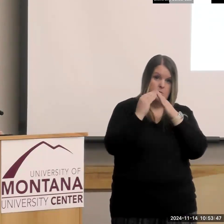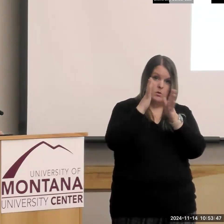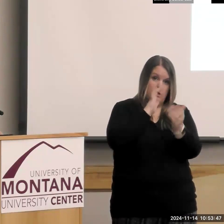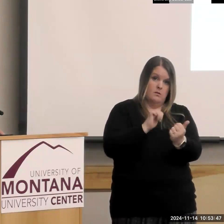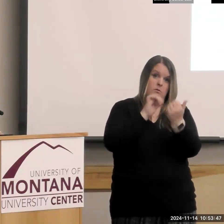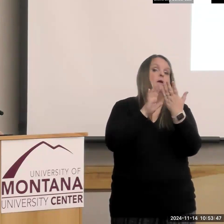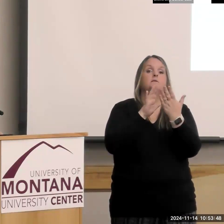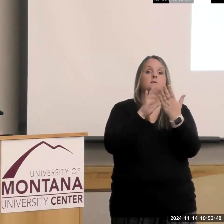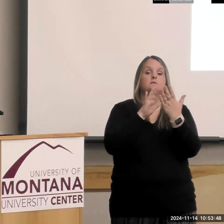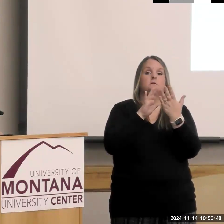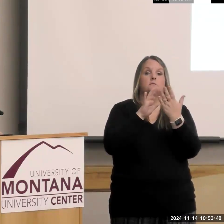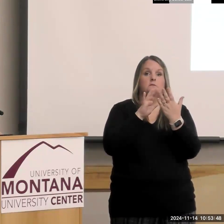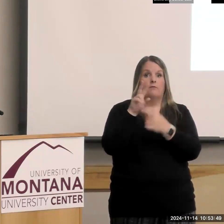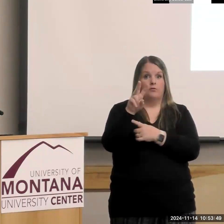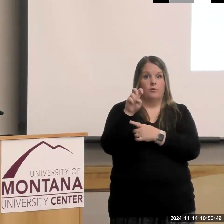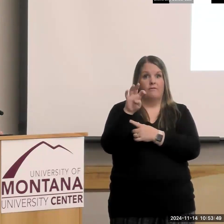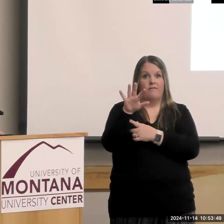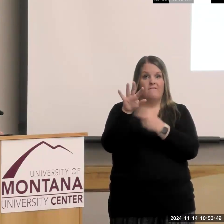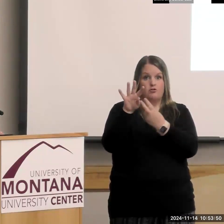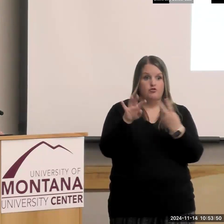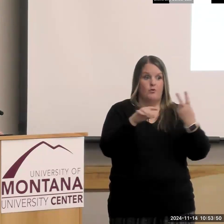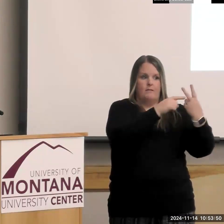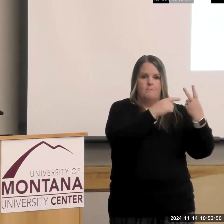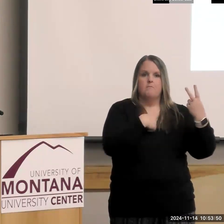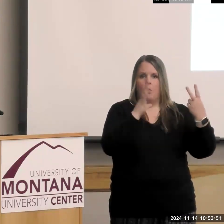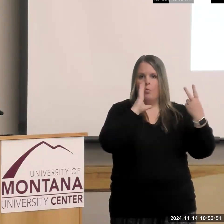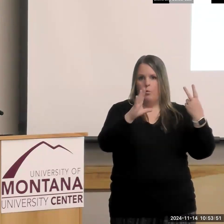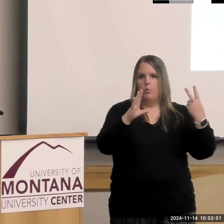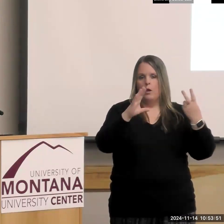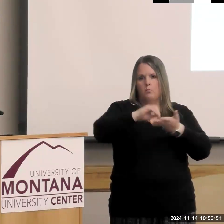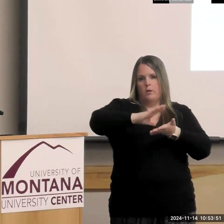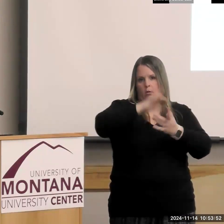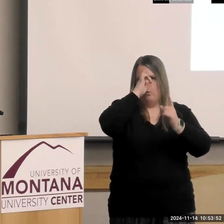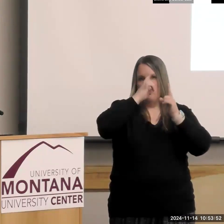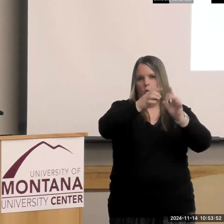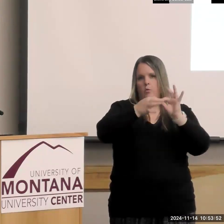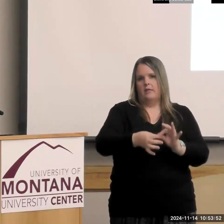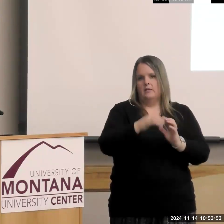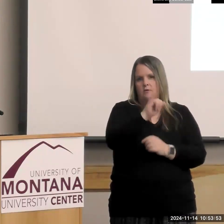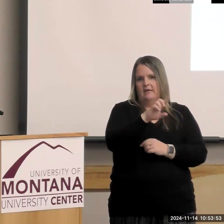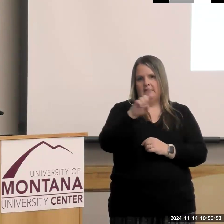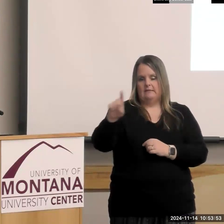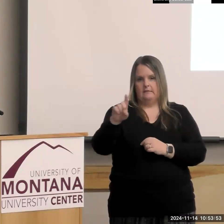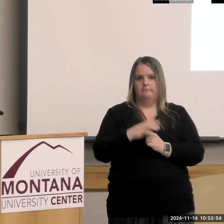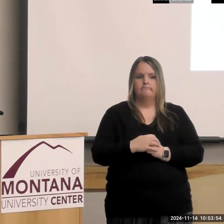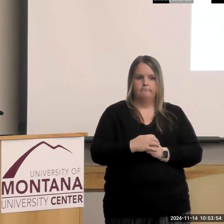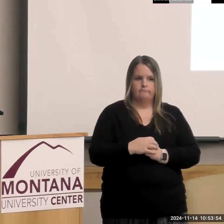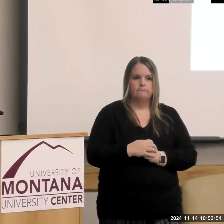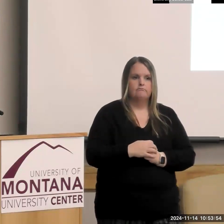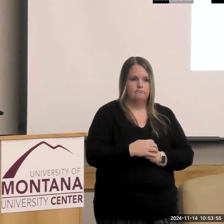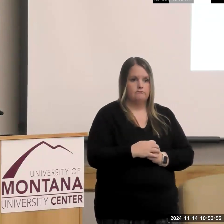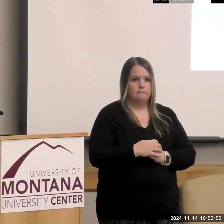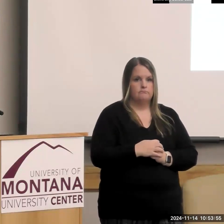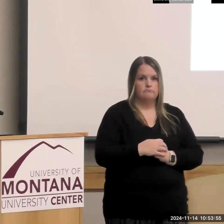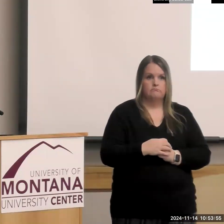address, 2 of 245 identified a goal specific to people with intellectual developmental disabilities. And